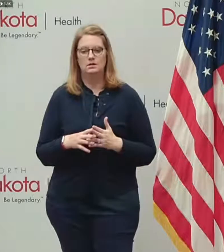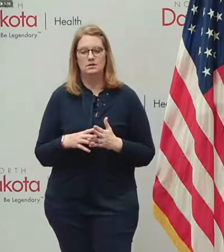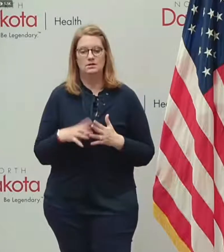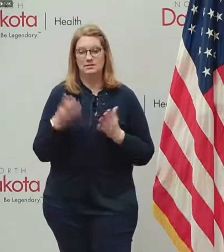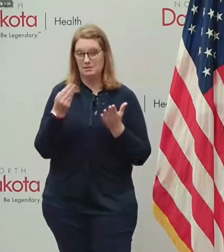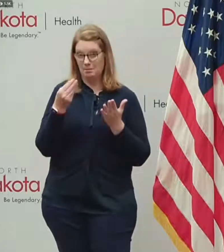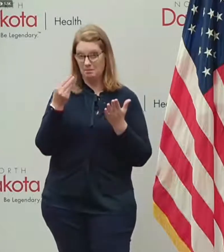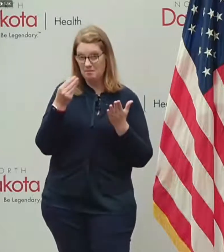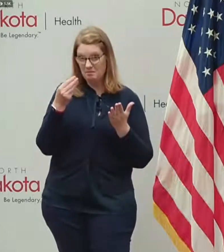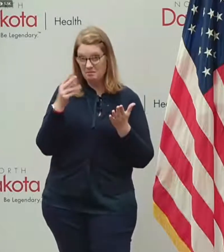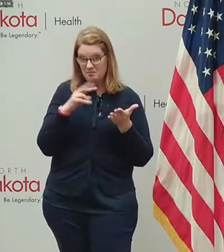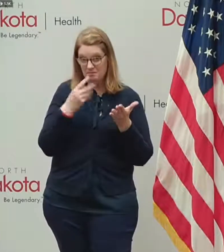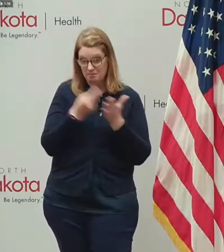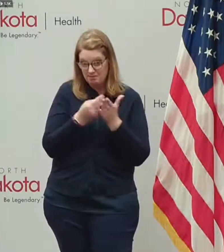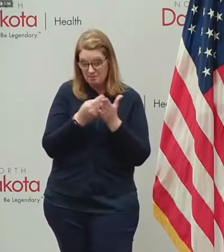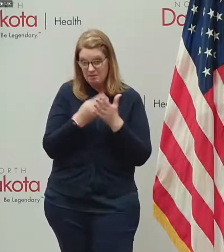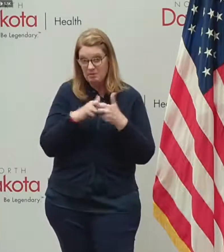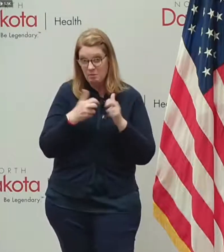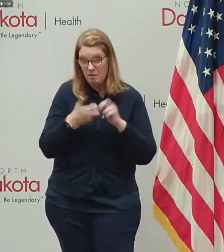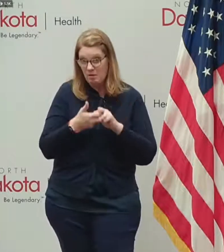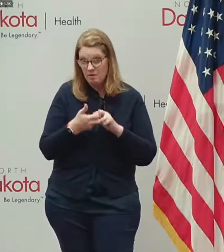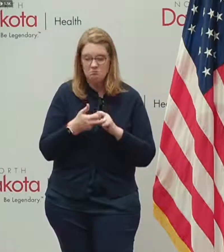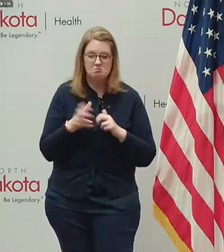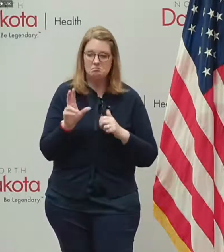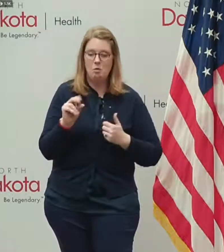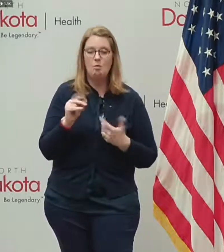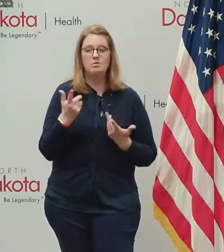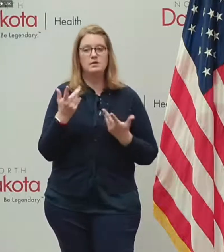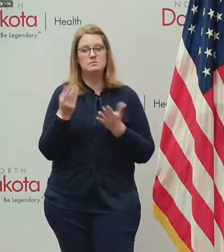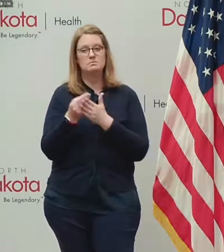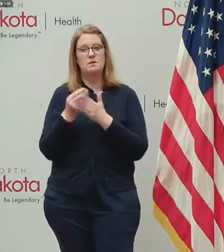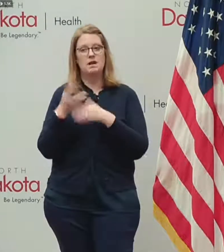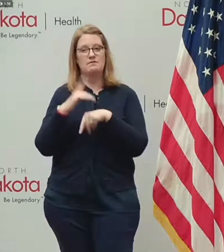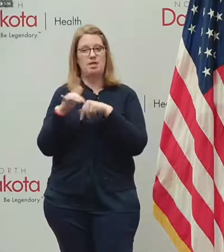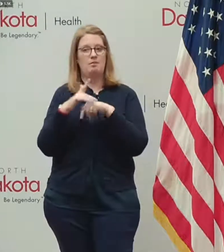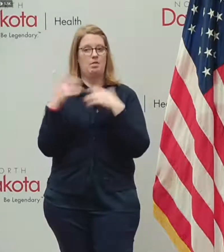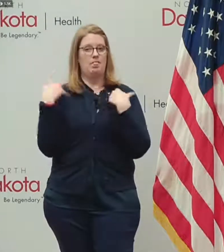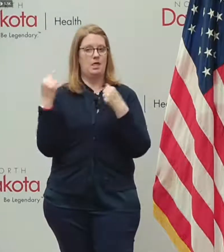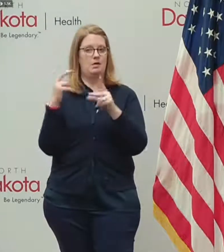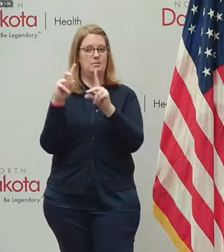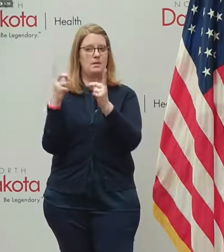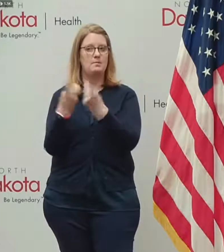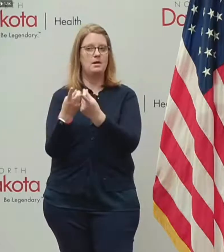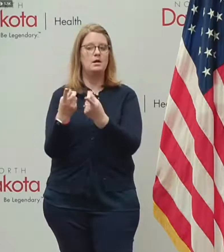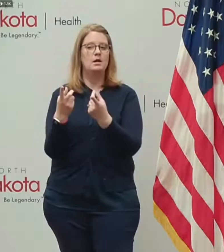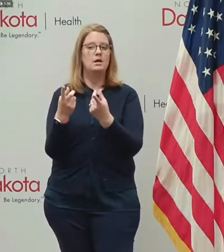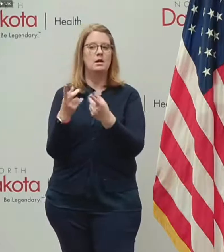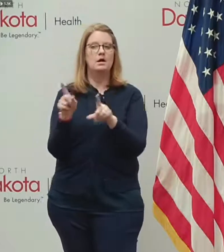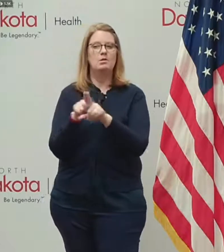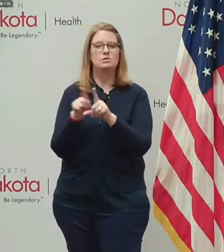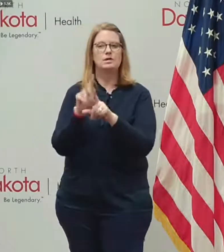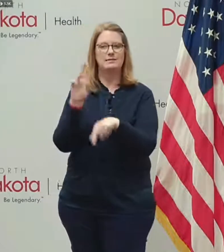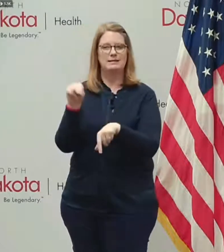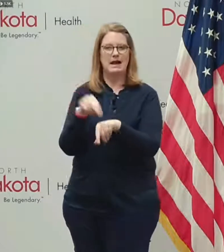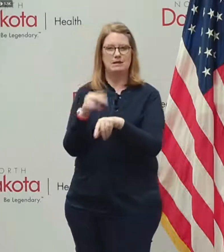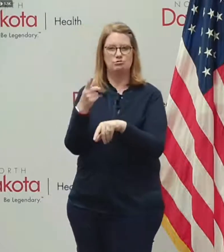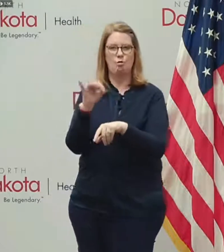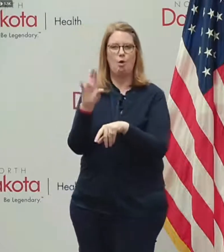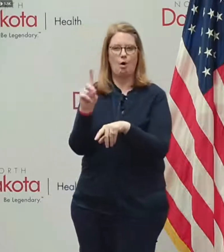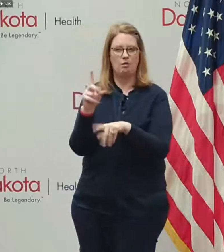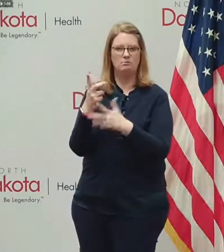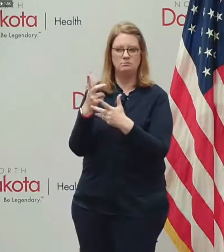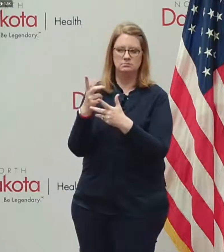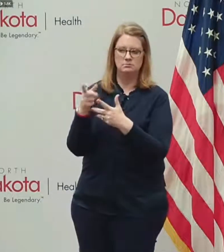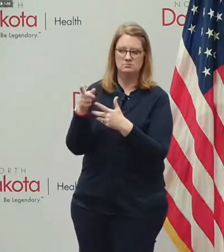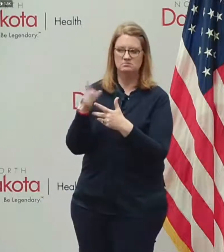se, because there are dollars available in the health department and in the National Guard dollars for us to continue to